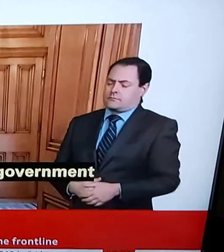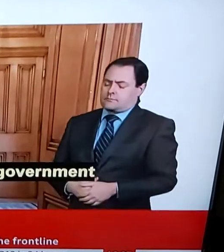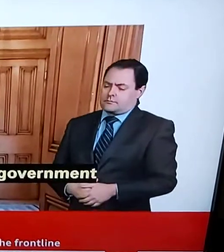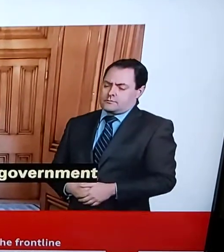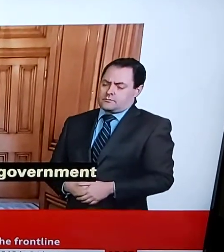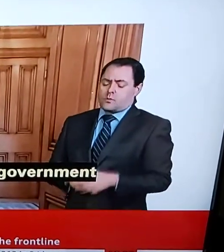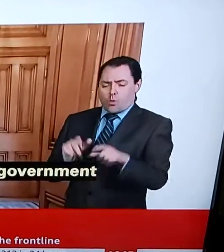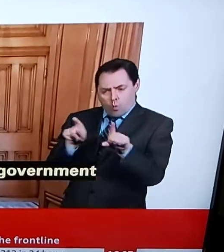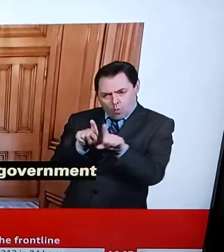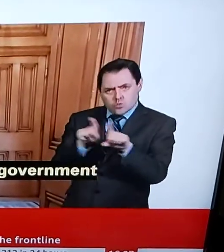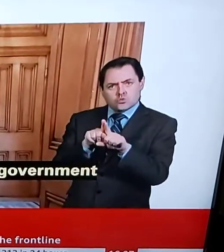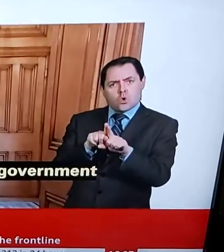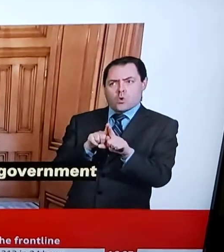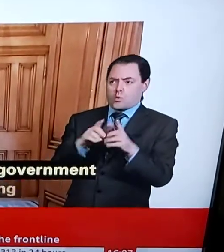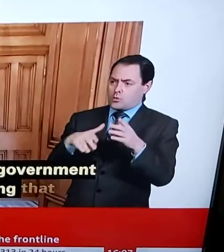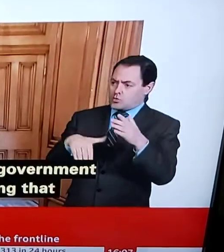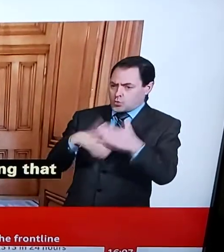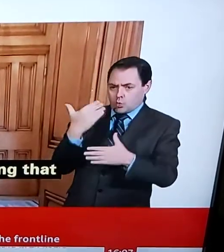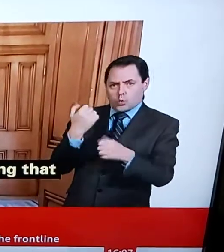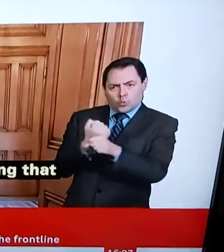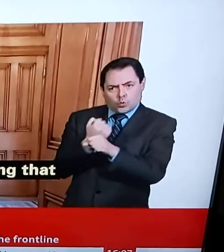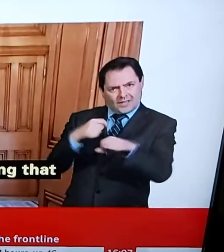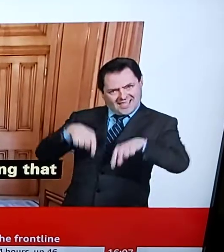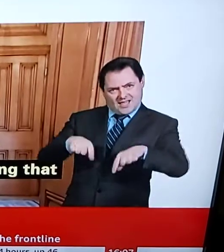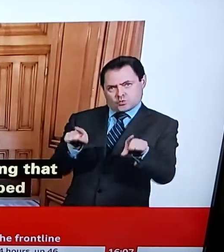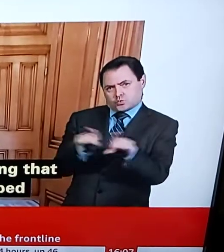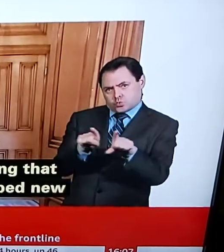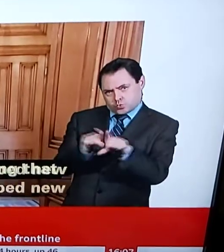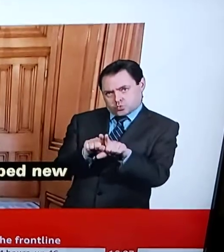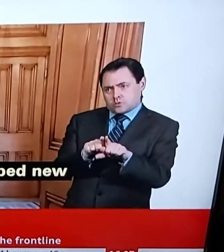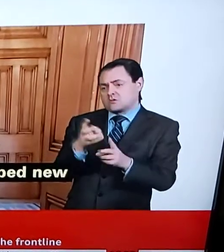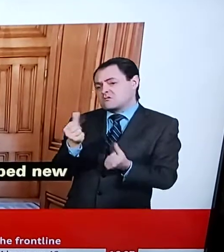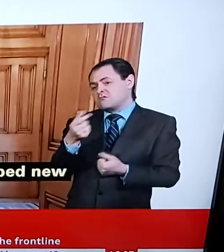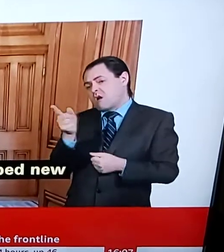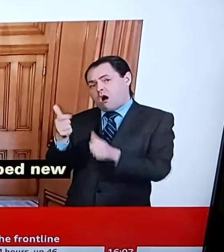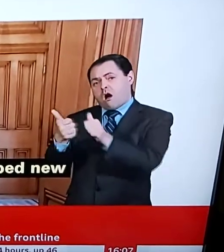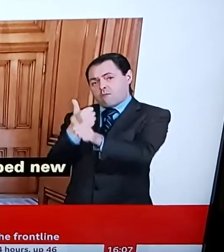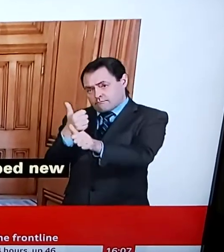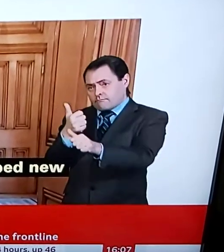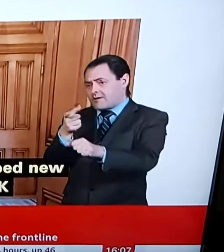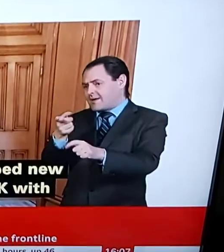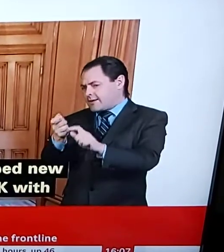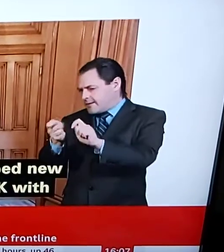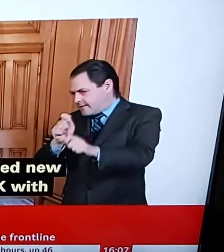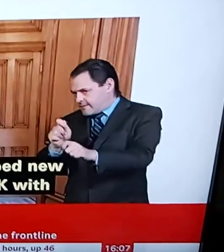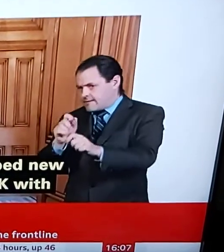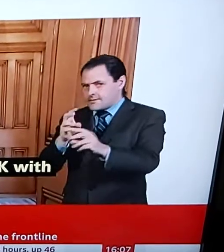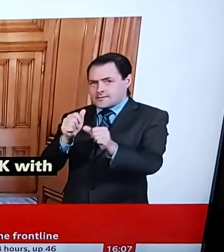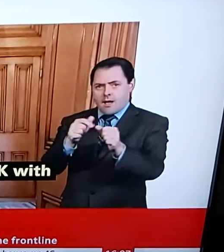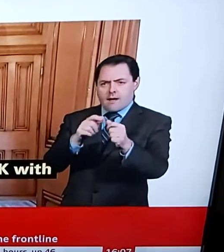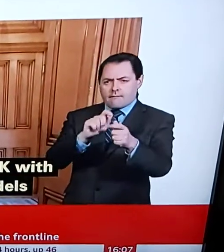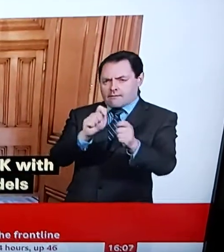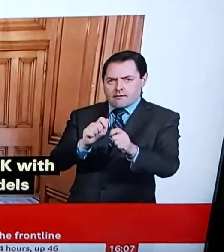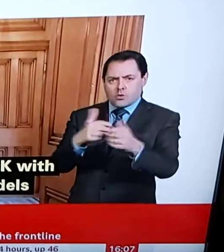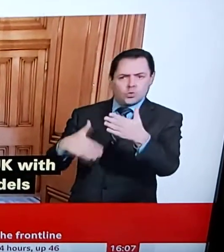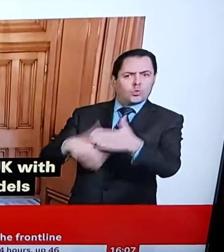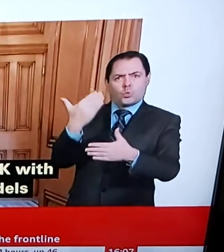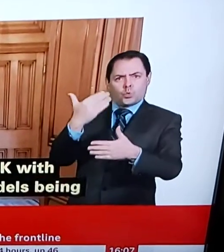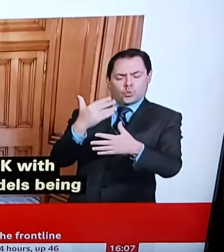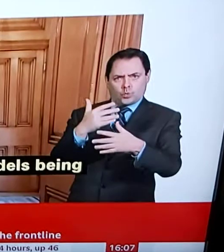we've developed new sources of supply here in the UK, with existing and modified models being made in greater numbers, and new models